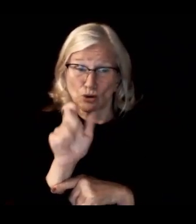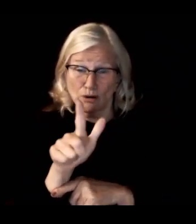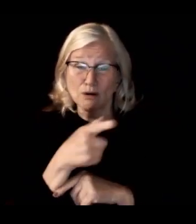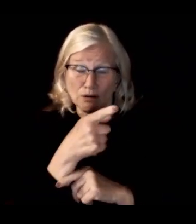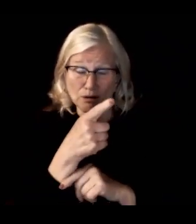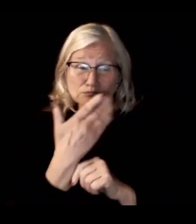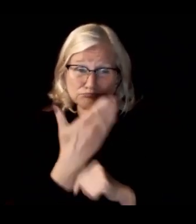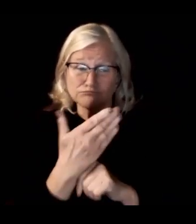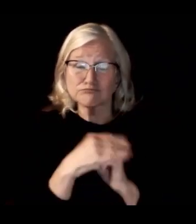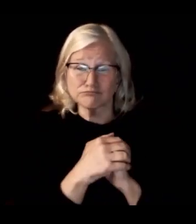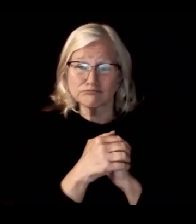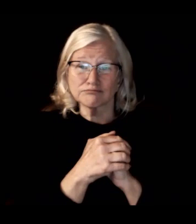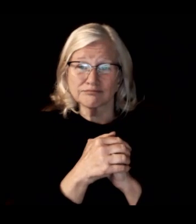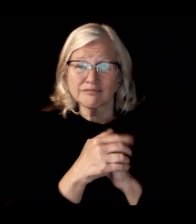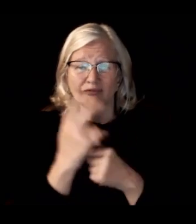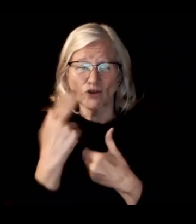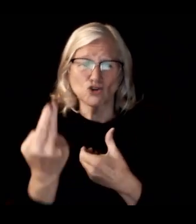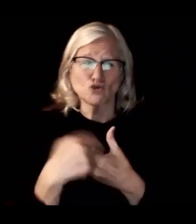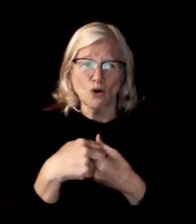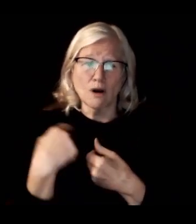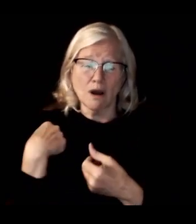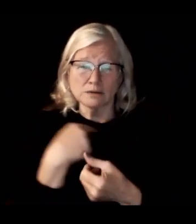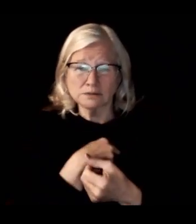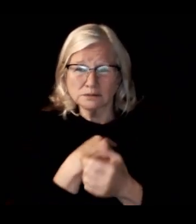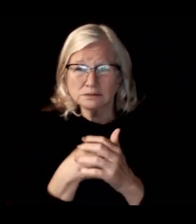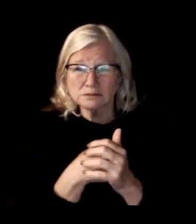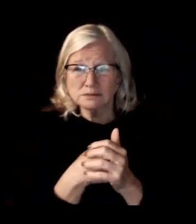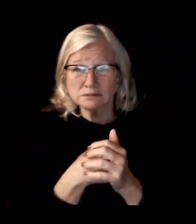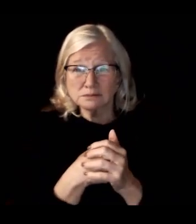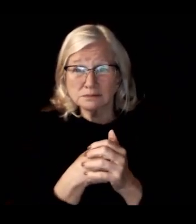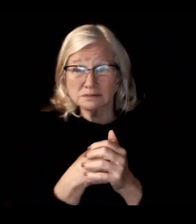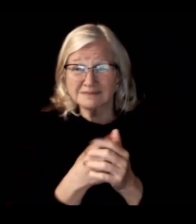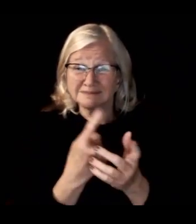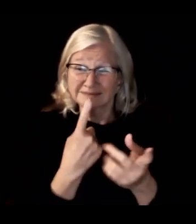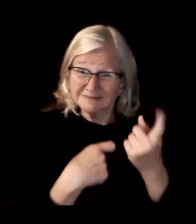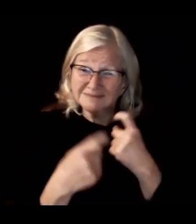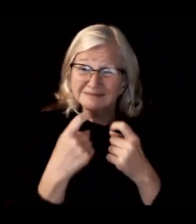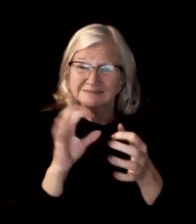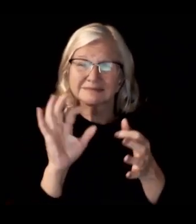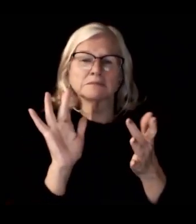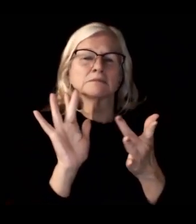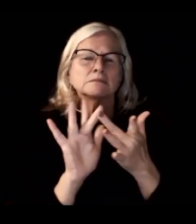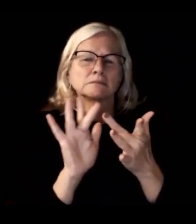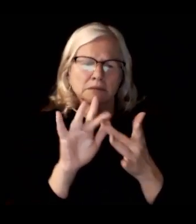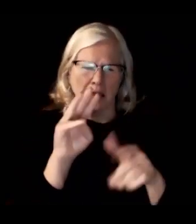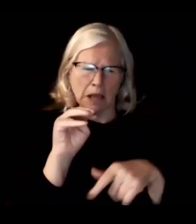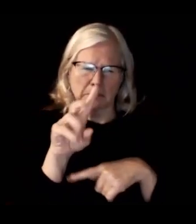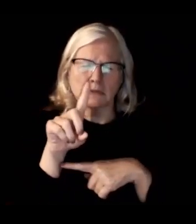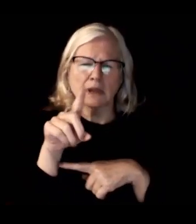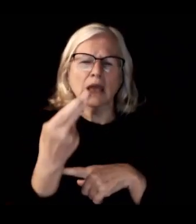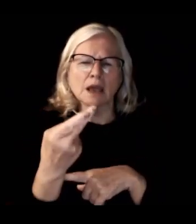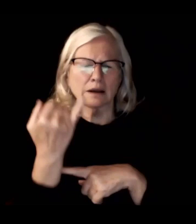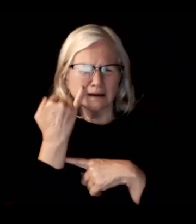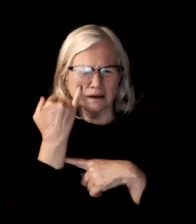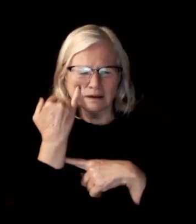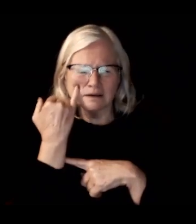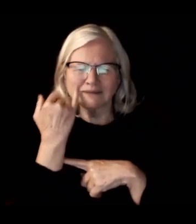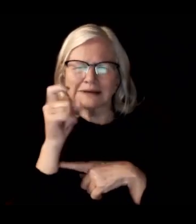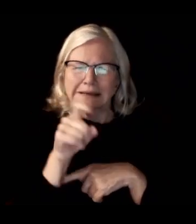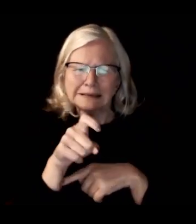other questions for us, please feel free to reach out to the MDH Communications Office this afternoon. Have a good day, and we will be back with you again on Monday.